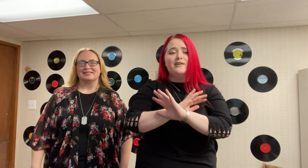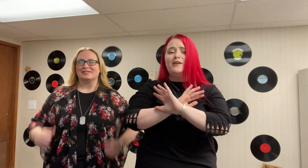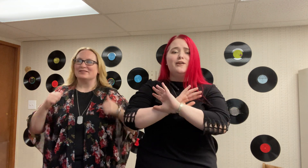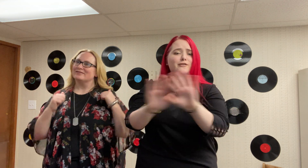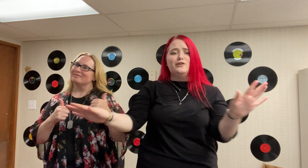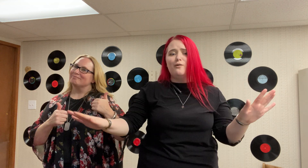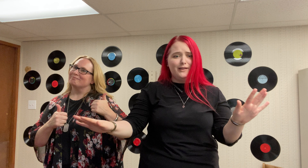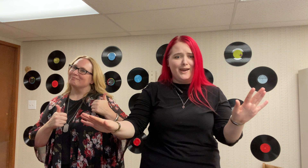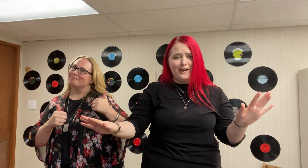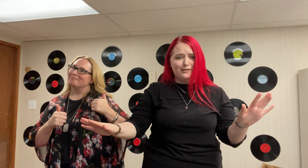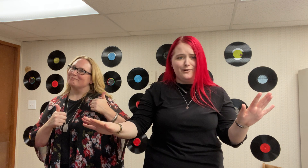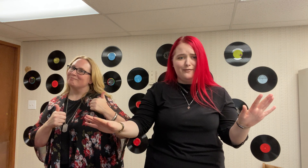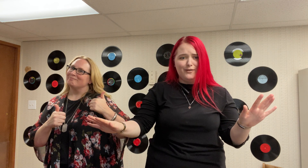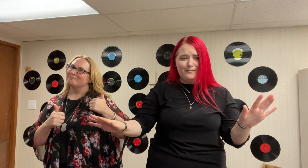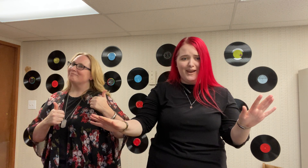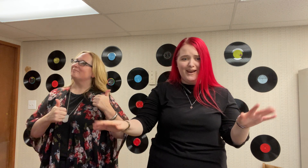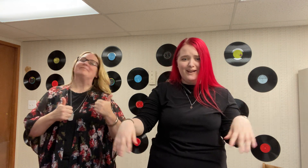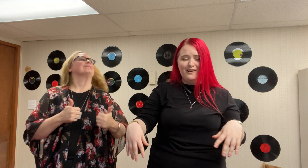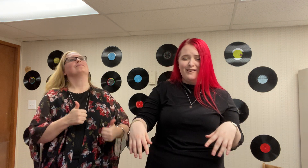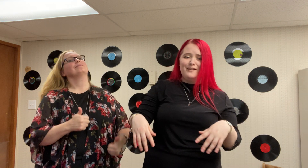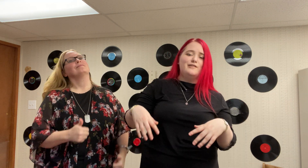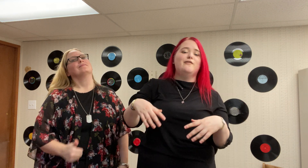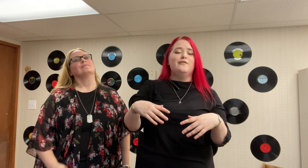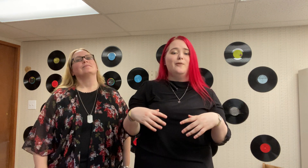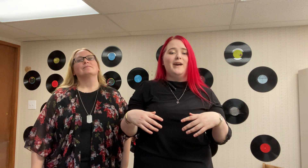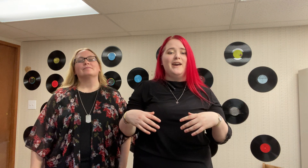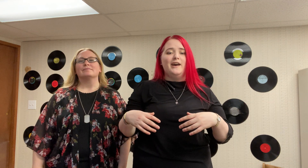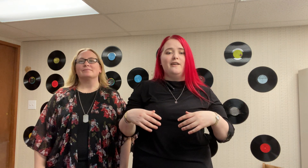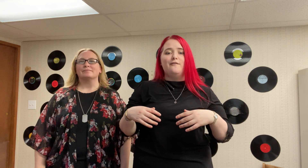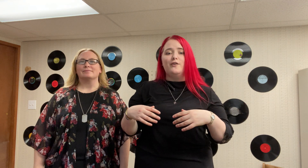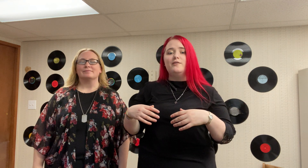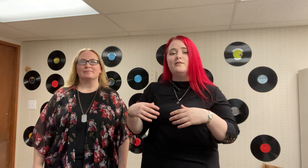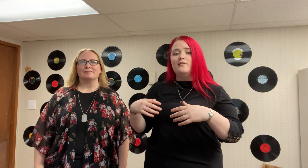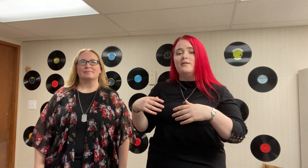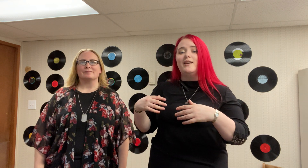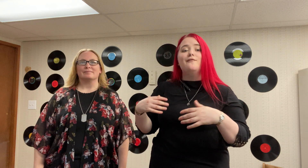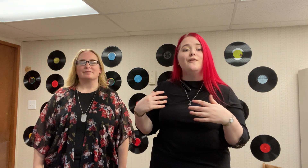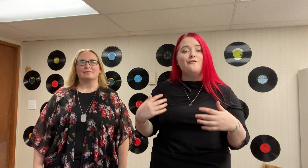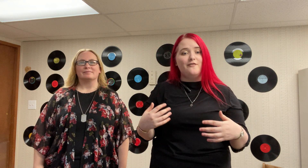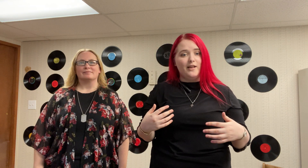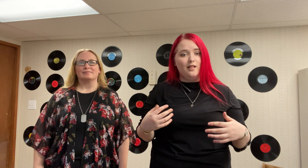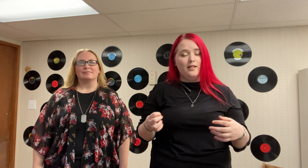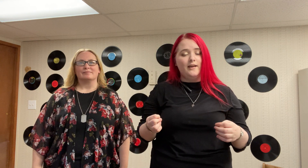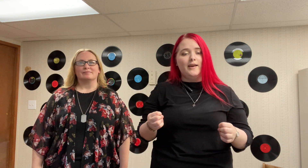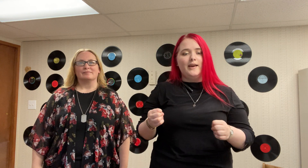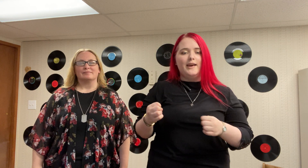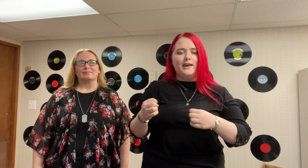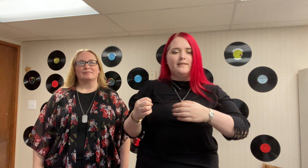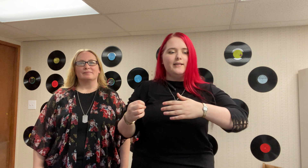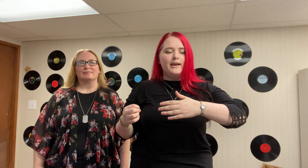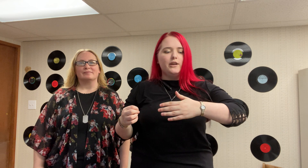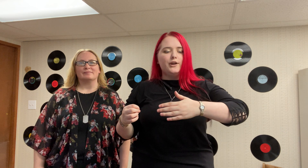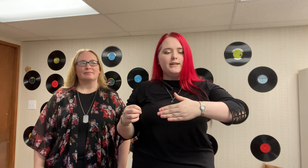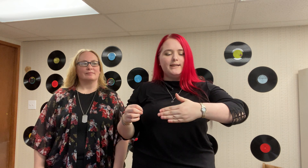you can totally handle fill my head. So fill my head, first the sign for fill is like you're going to take